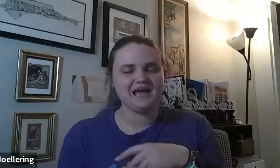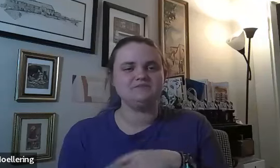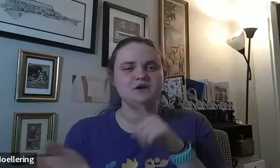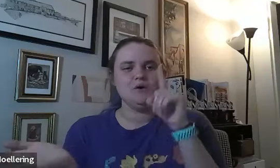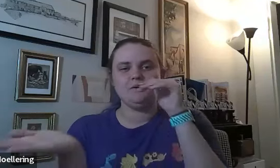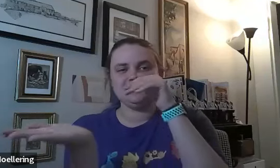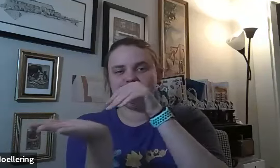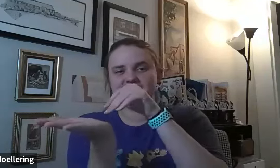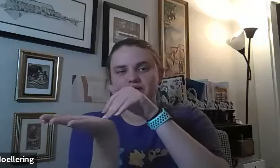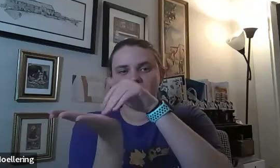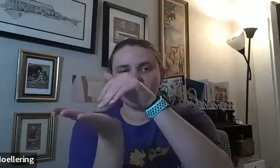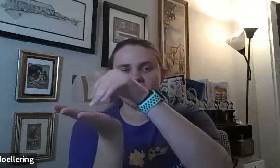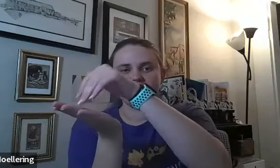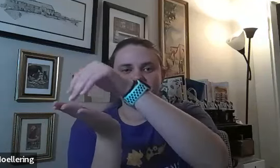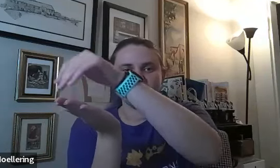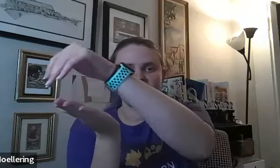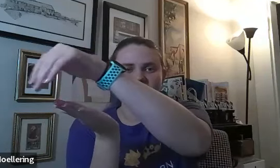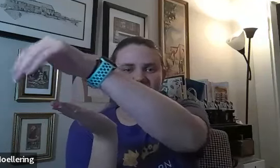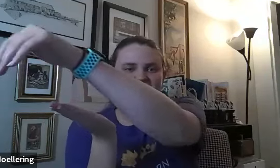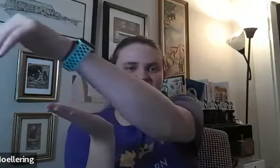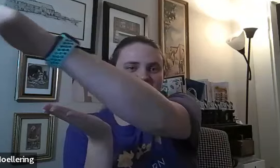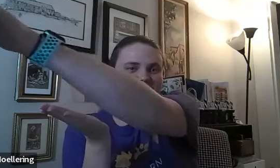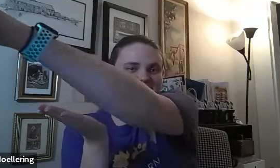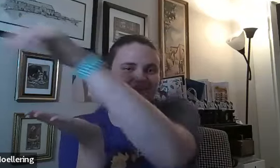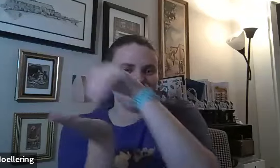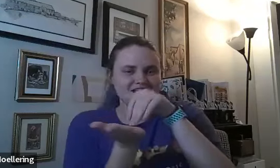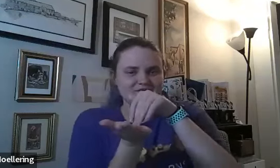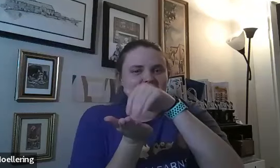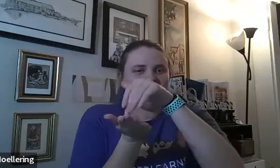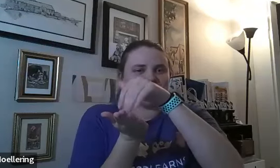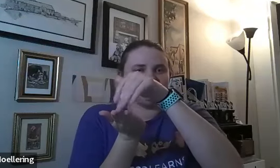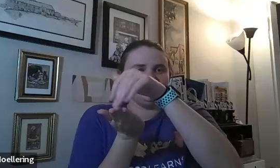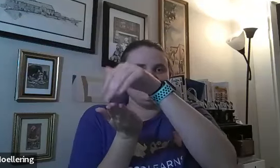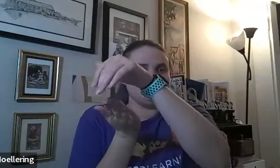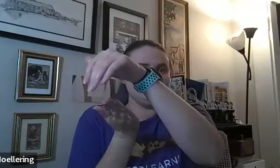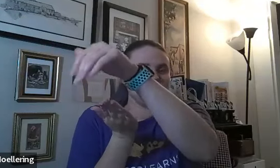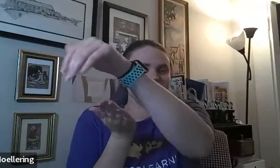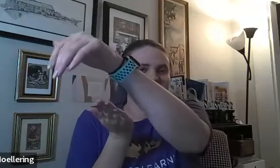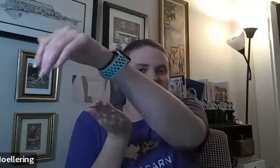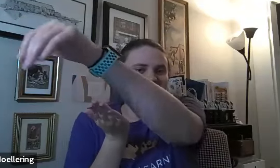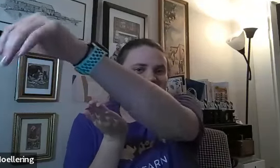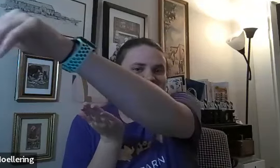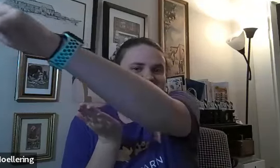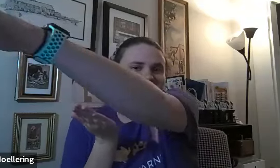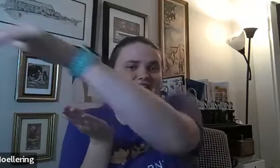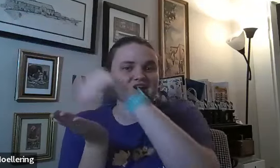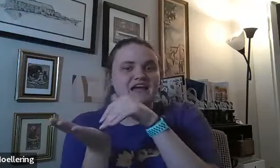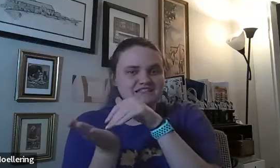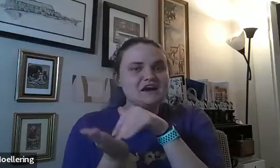times one. And then he went bump, bump, bump, bump, bump, bump. I mean, he just kept bumping. Like it was like 100 million, billion, trillion, zillion, da, da, da, da. Like it's like how